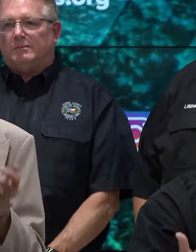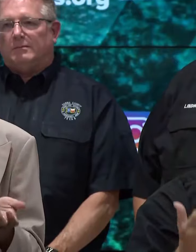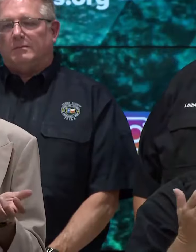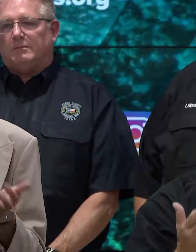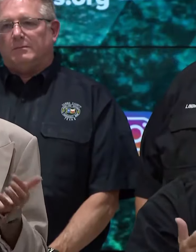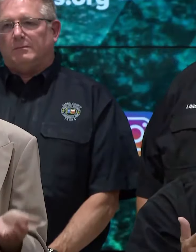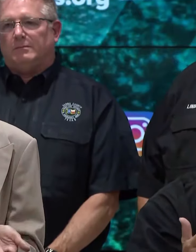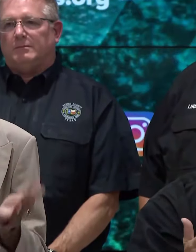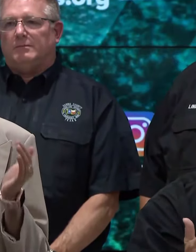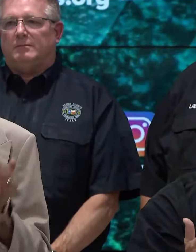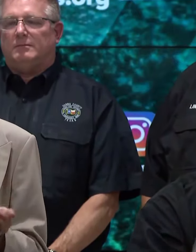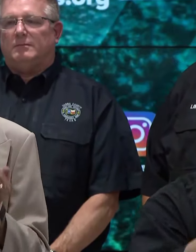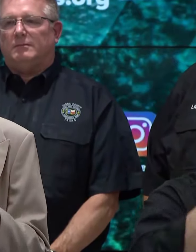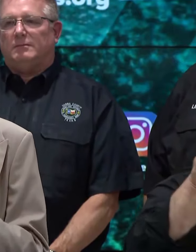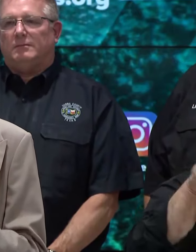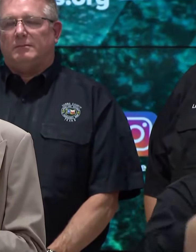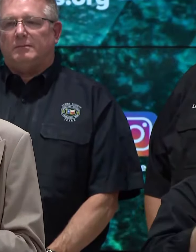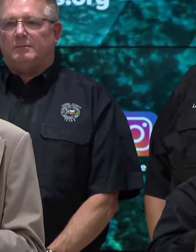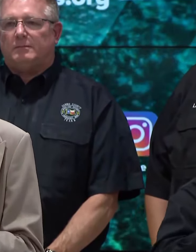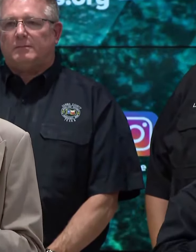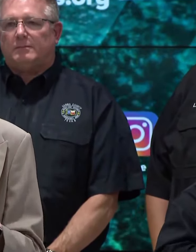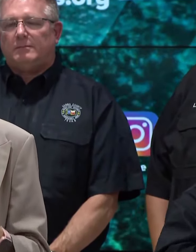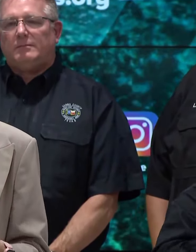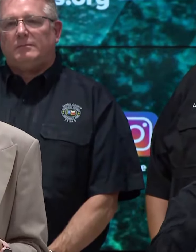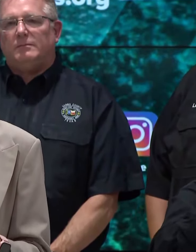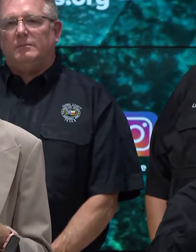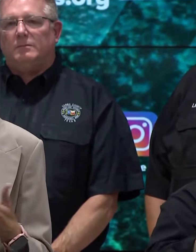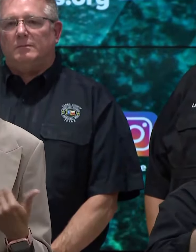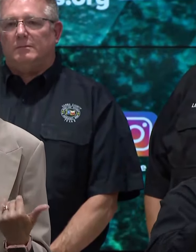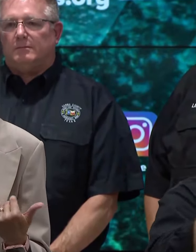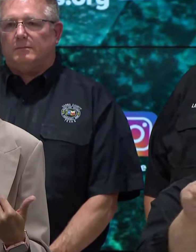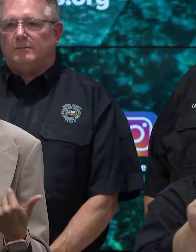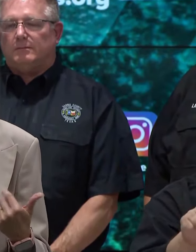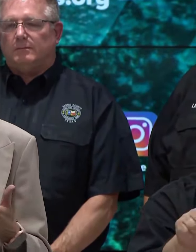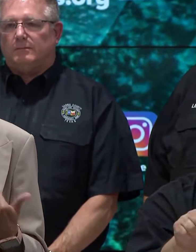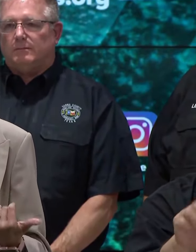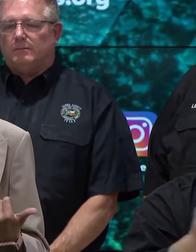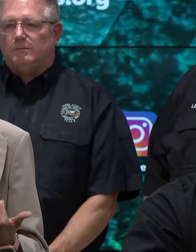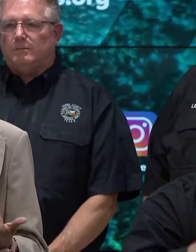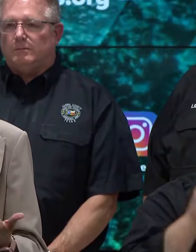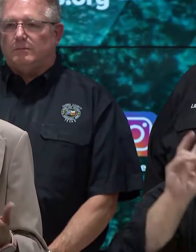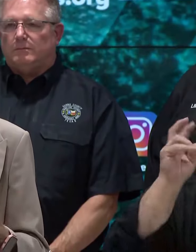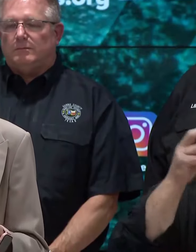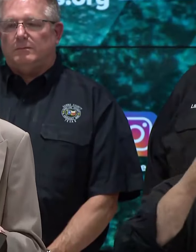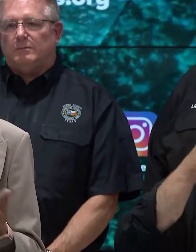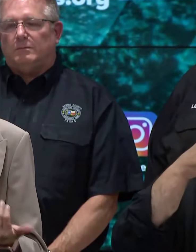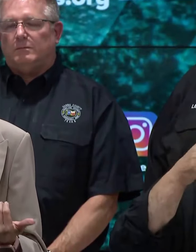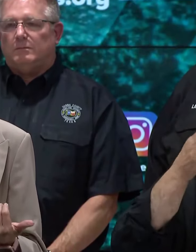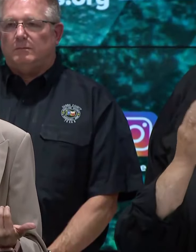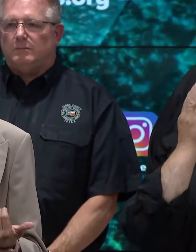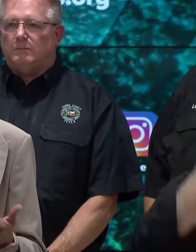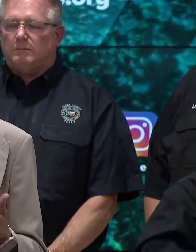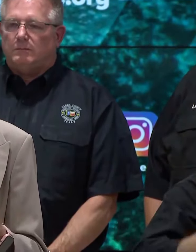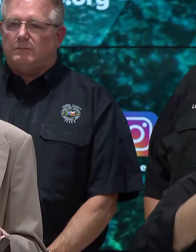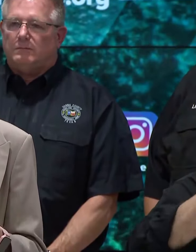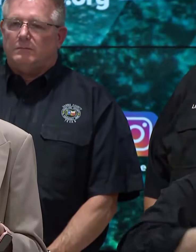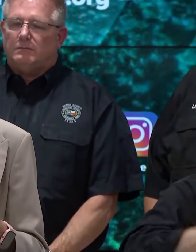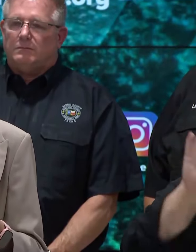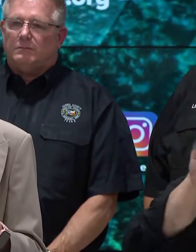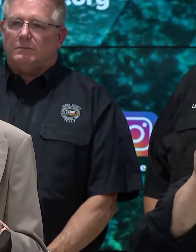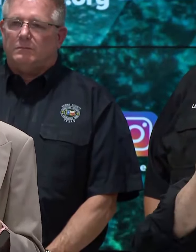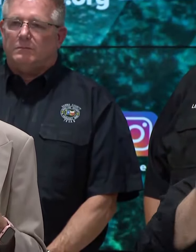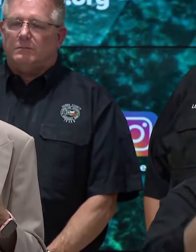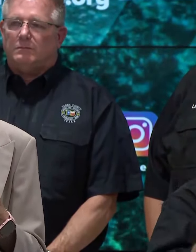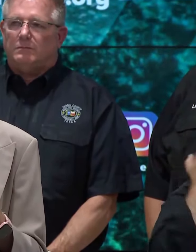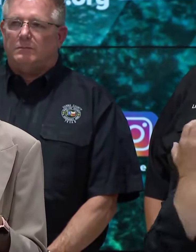may, including in our assessments is also our cut and clear crew. So the cut and clear crew are the guys that